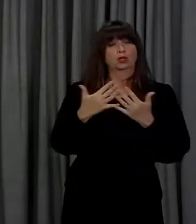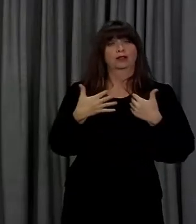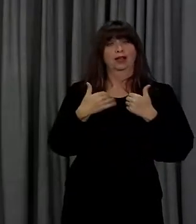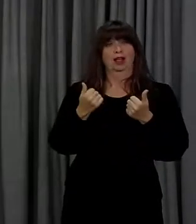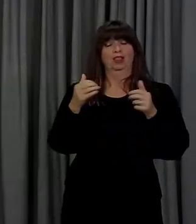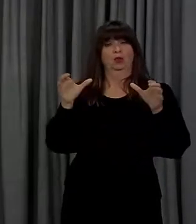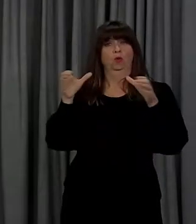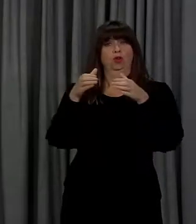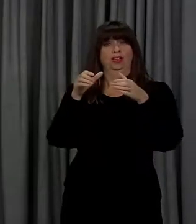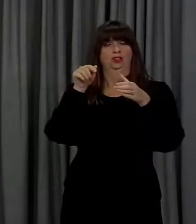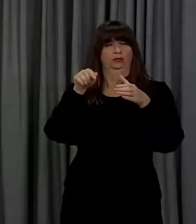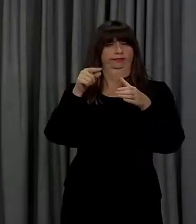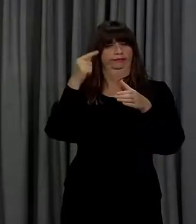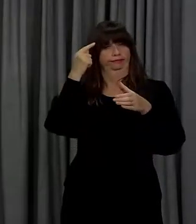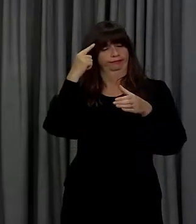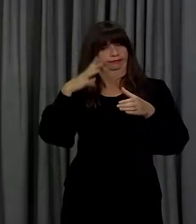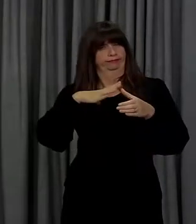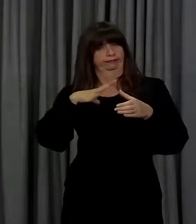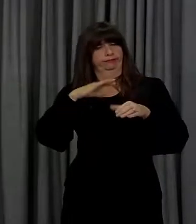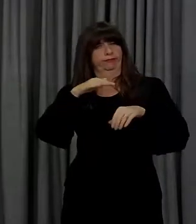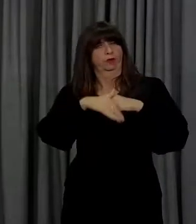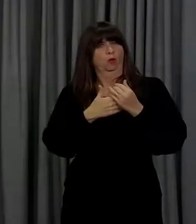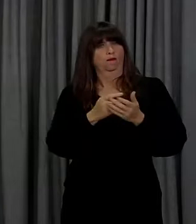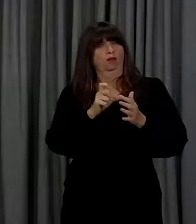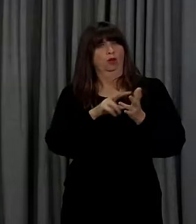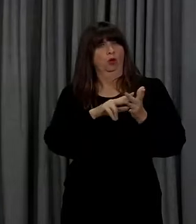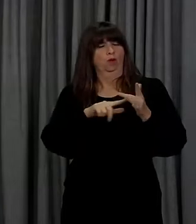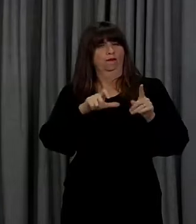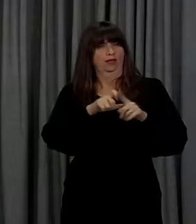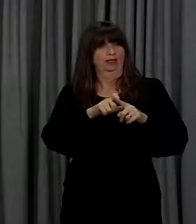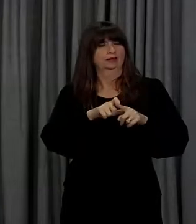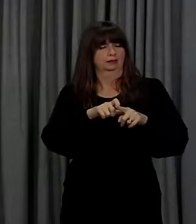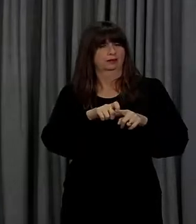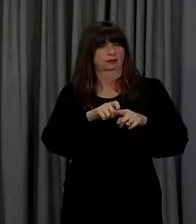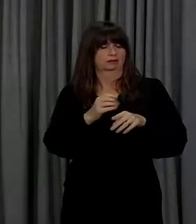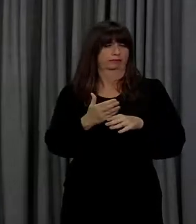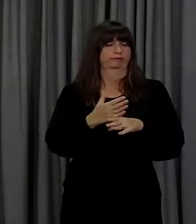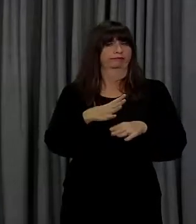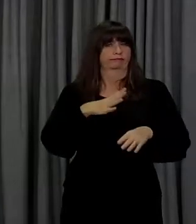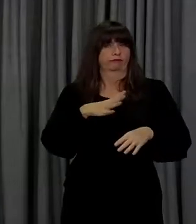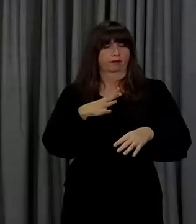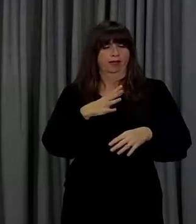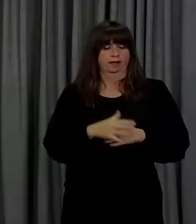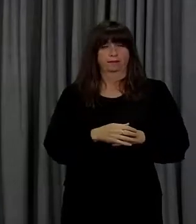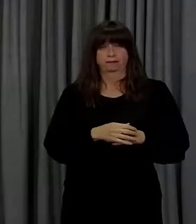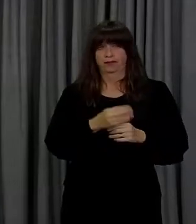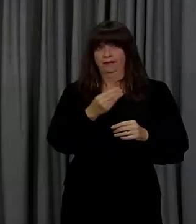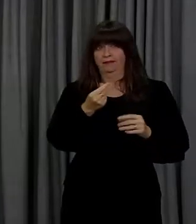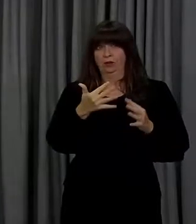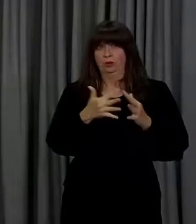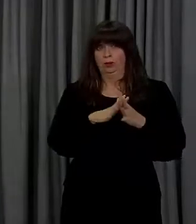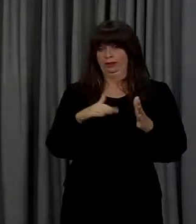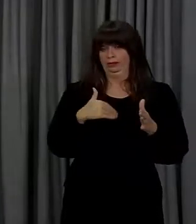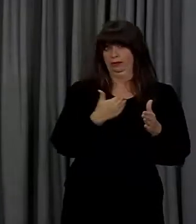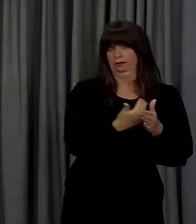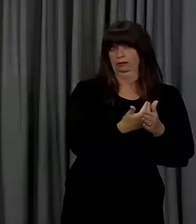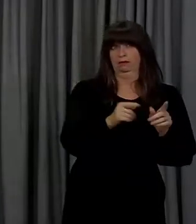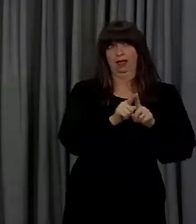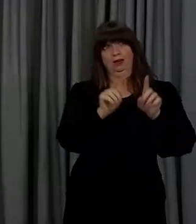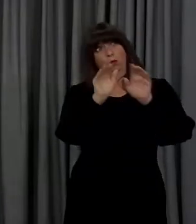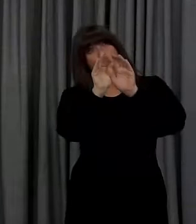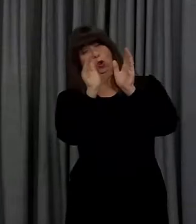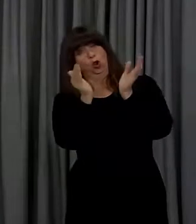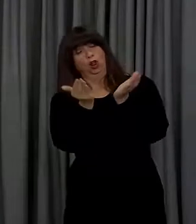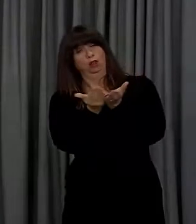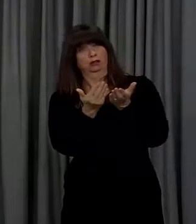dweud I bod nhw'n credu bod y diwedd mewn golwg. In the last couple of weeks, here and across the